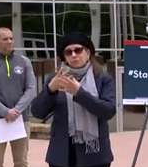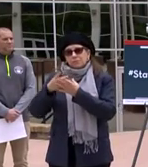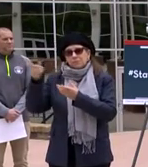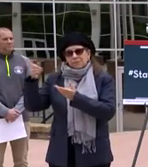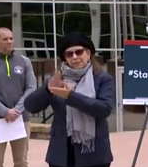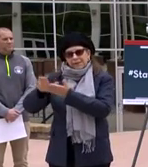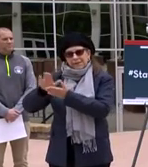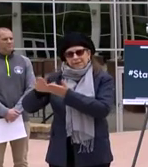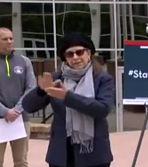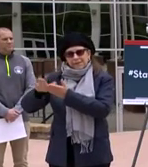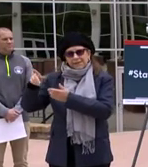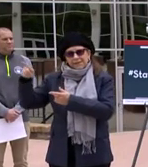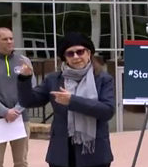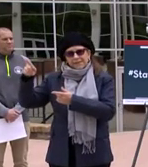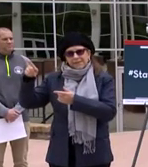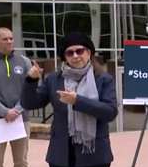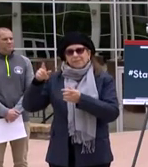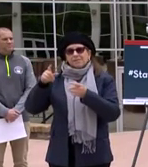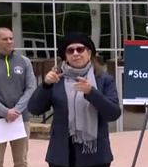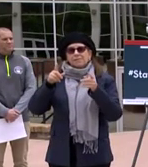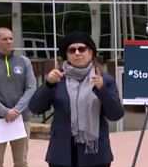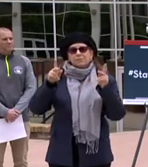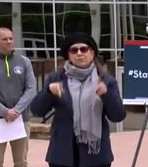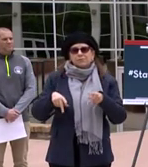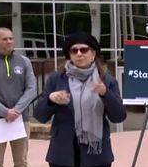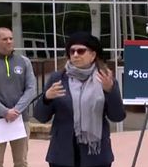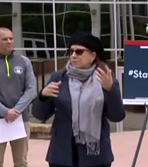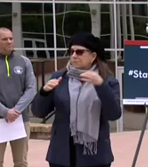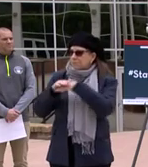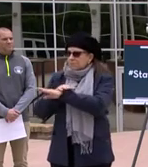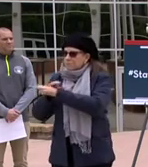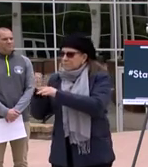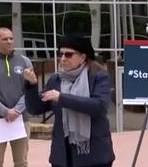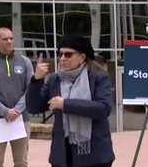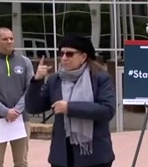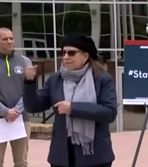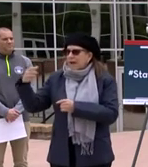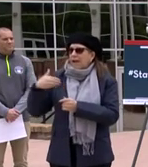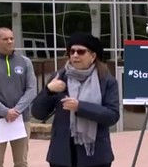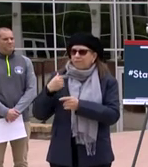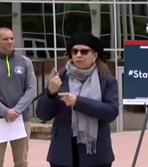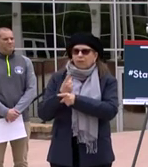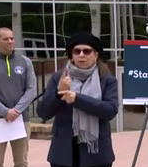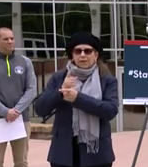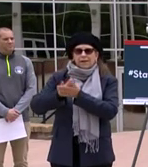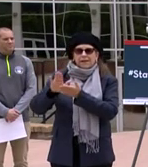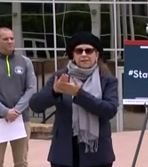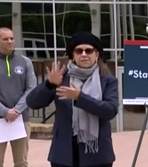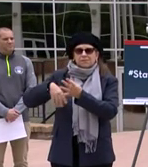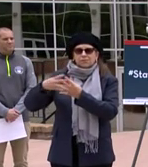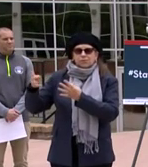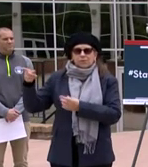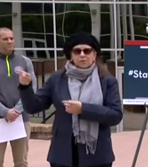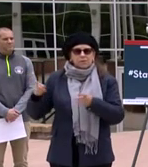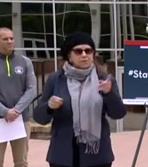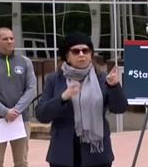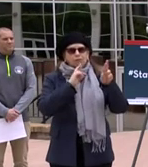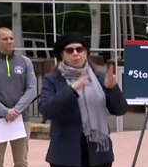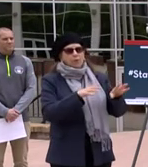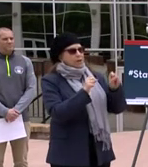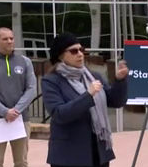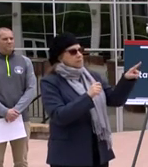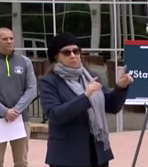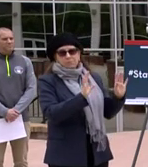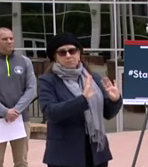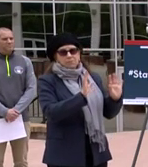go into those buildings understands the regular cleaning that's happening at those buildings. I'm talking about the people that are incarcerated. According to the lawsuit, they're given a